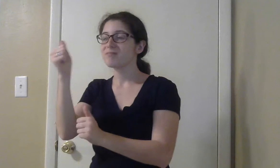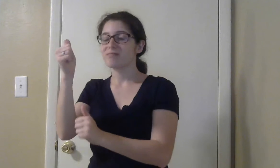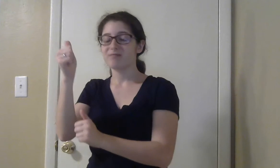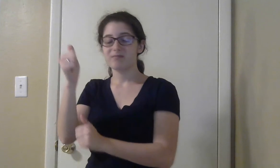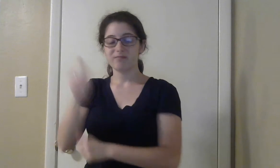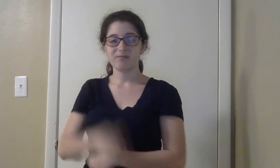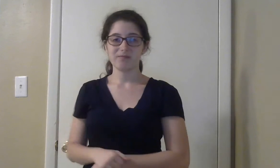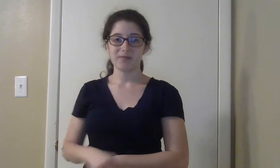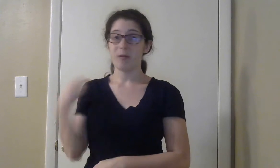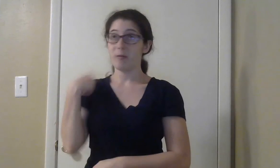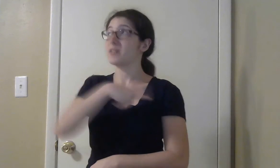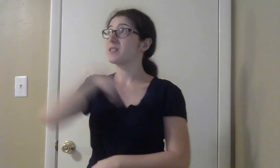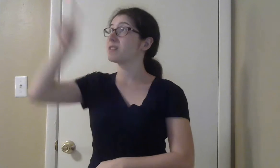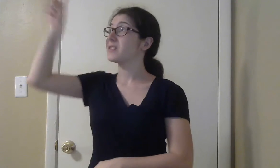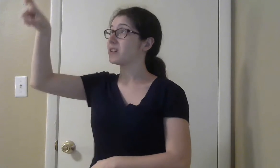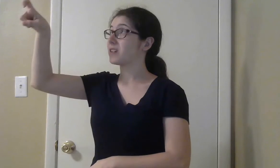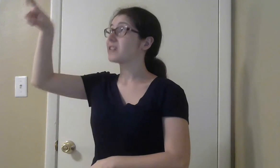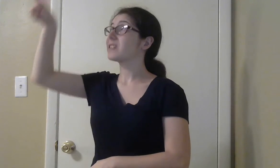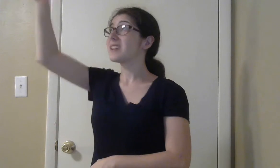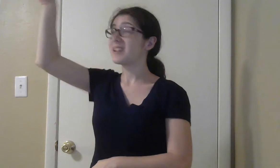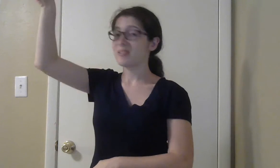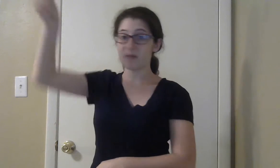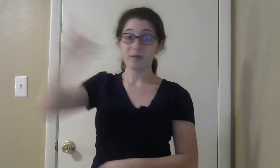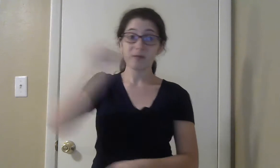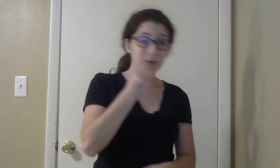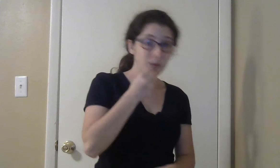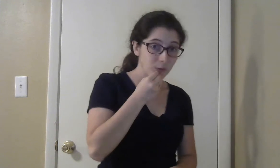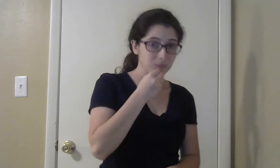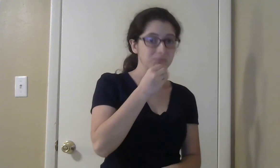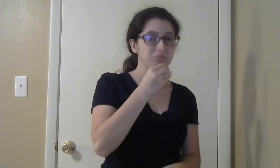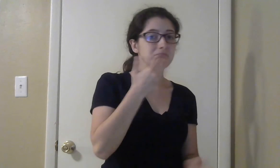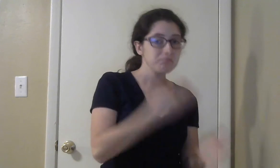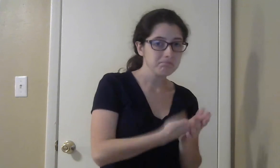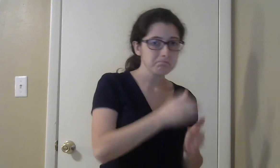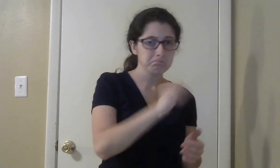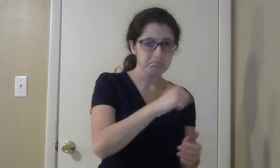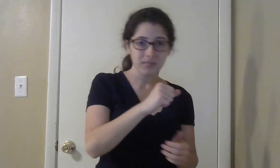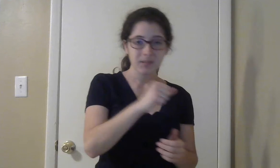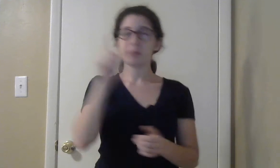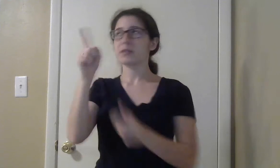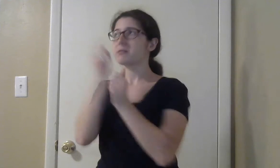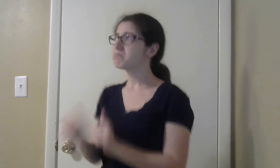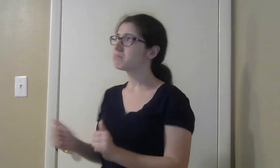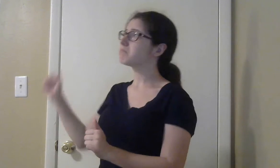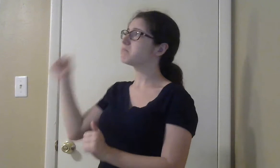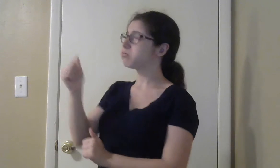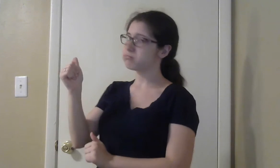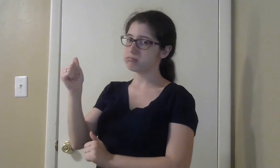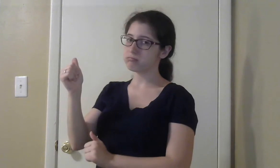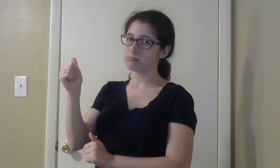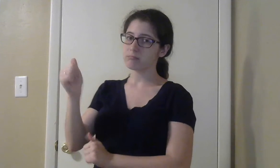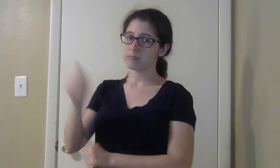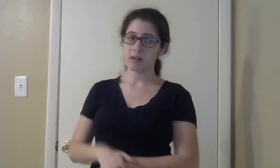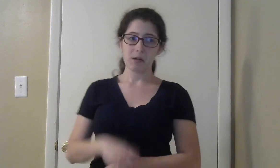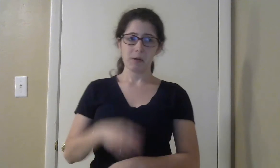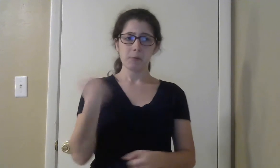than food. Food is good. Let there be no mistake about this. We're not ascetics in that we deny the goodness of